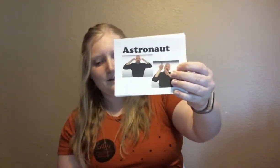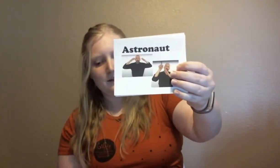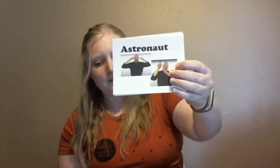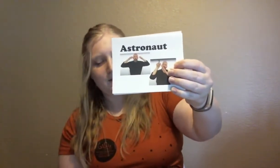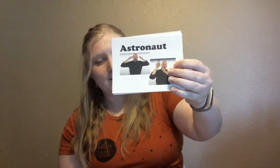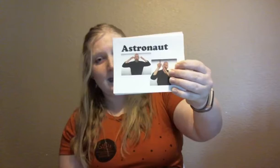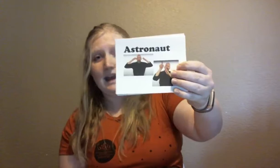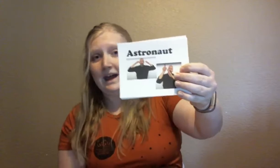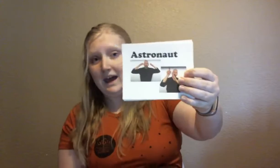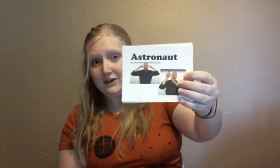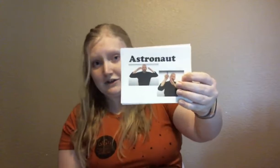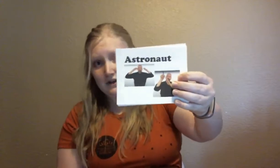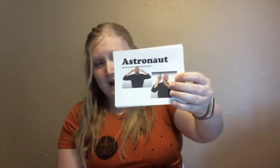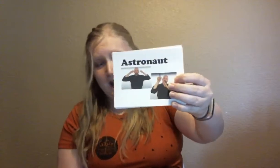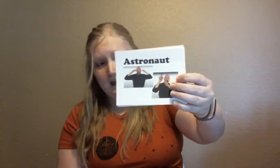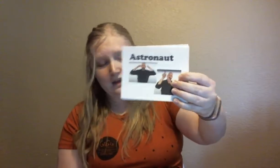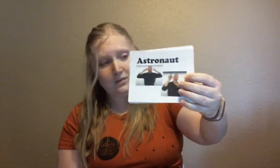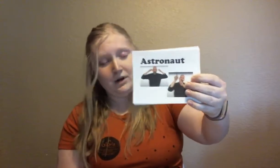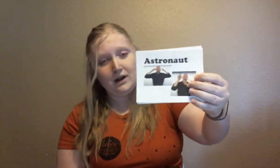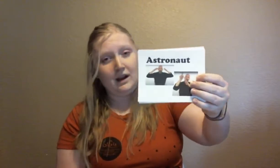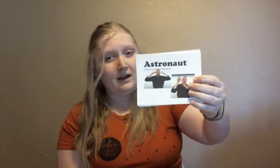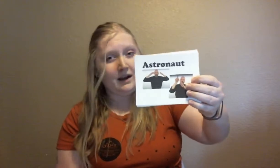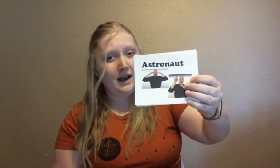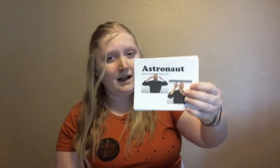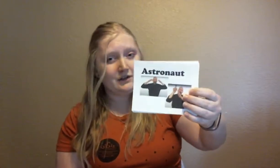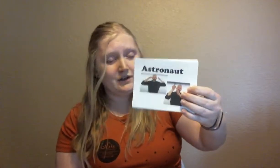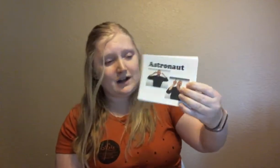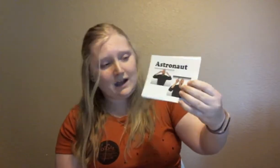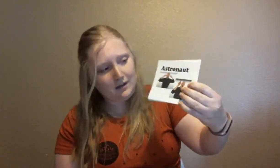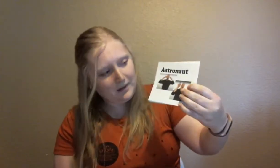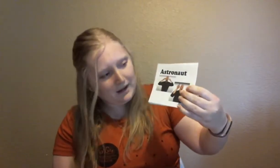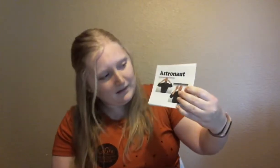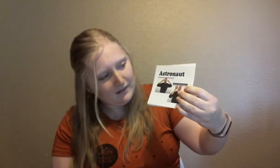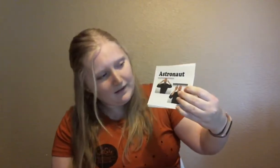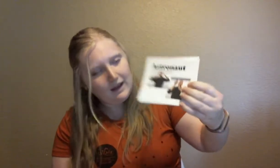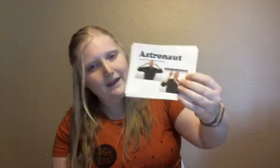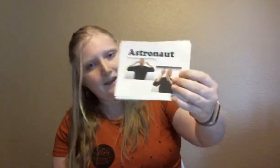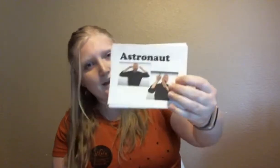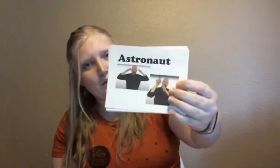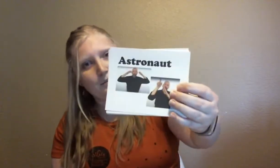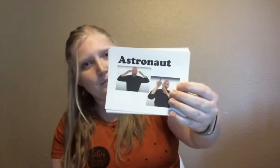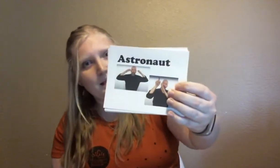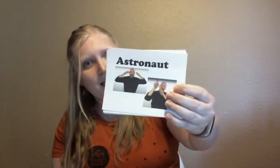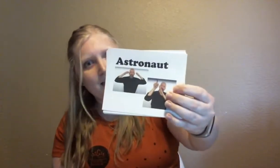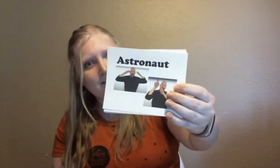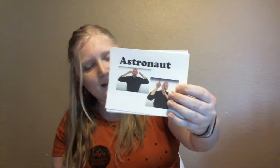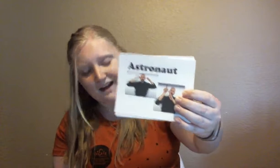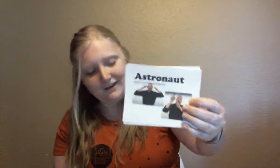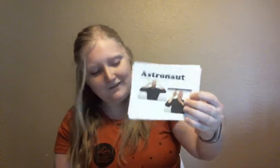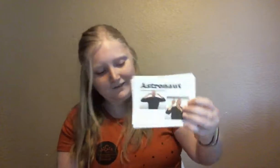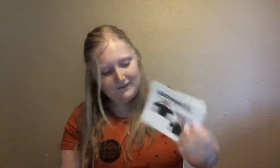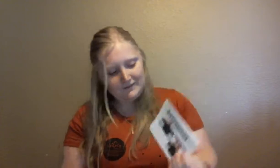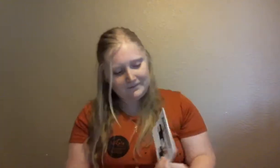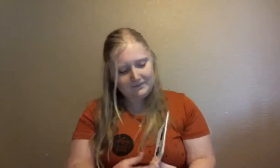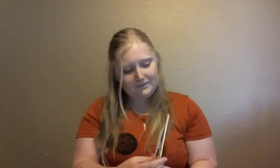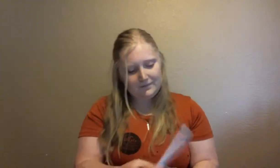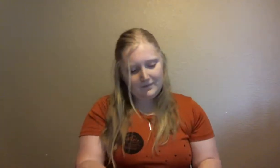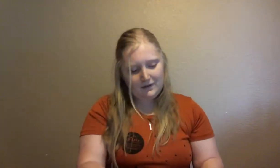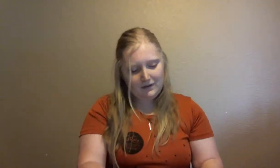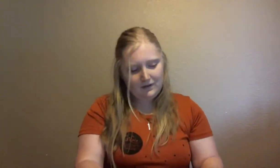So to sign astronaut, you put on an astronaut helmet and then you blast off.